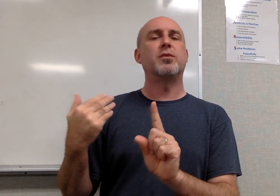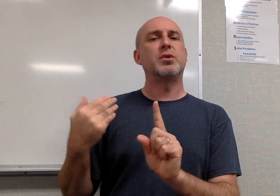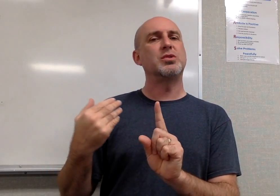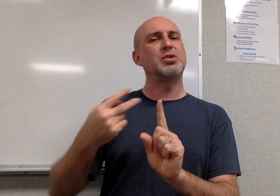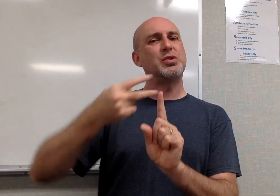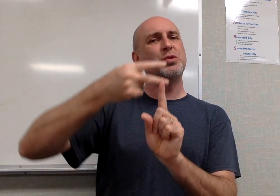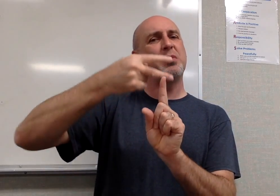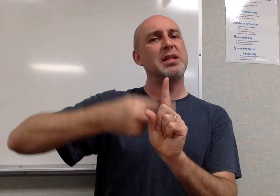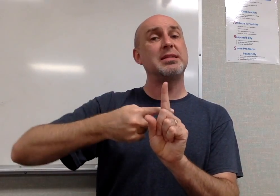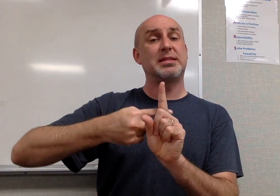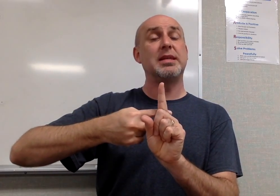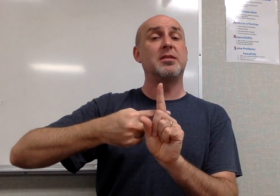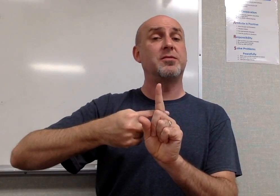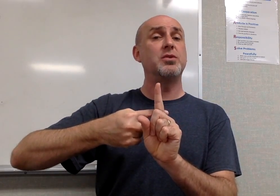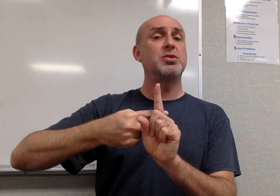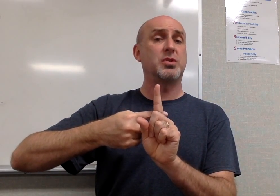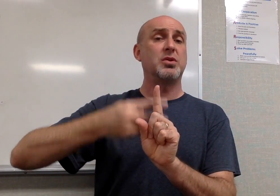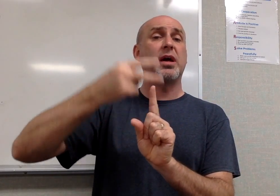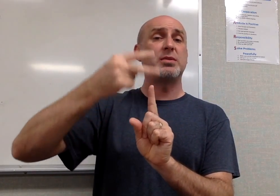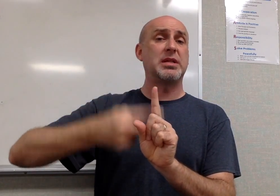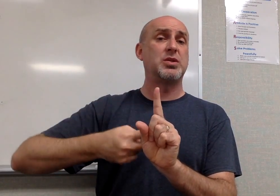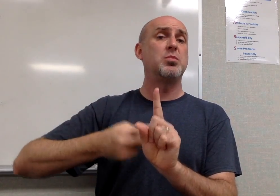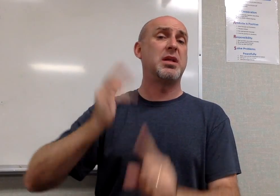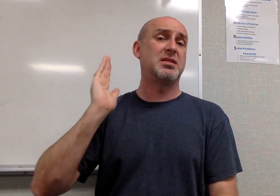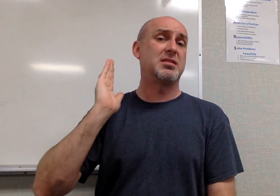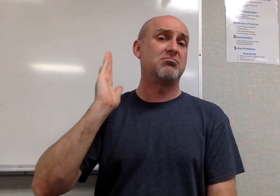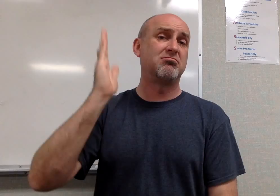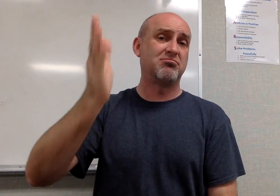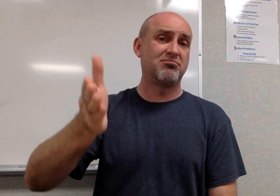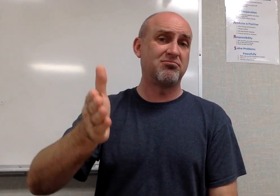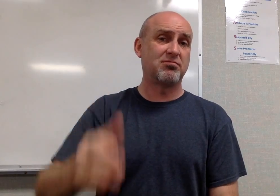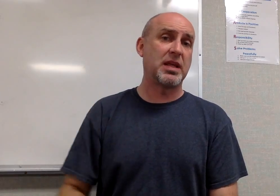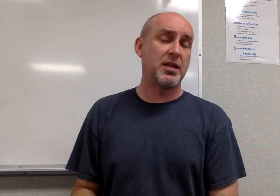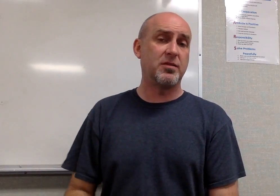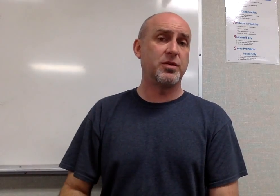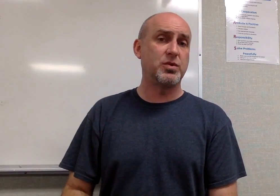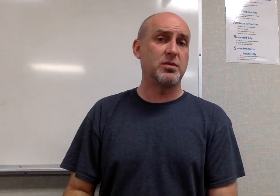For 2 months in the future, I would say 2 months in the future.